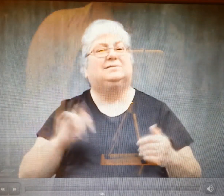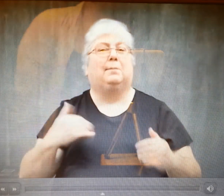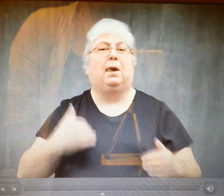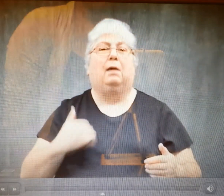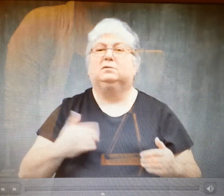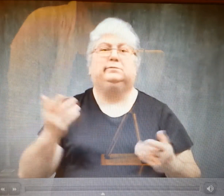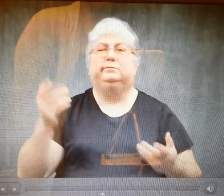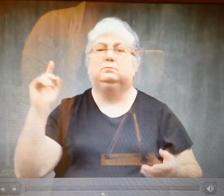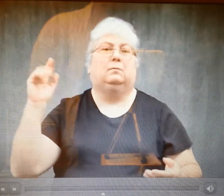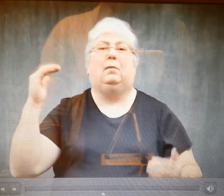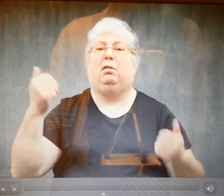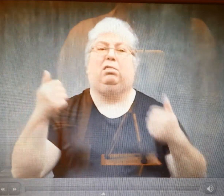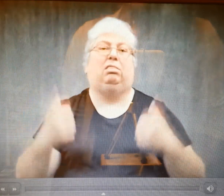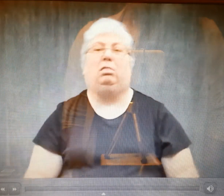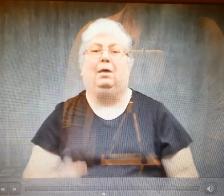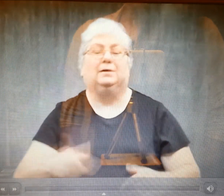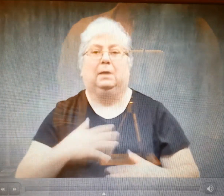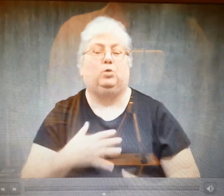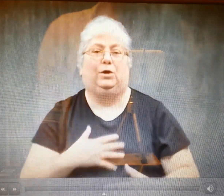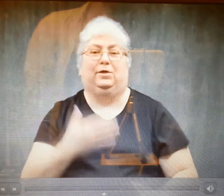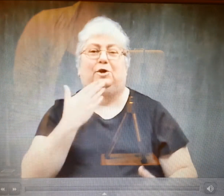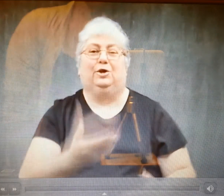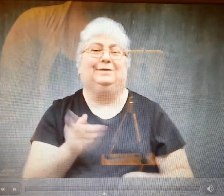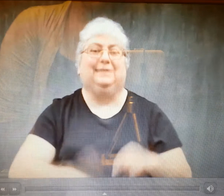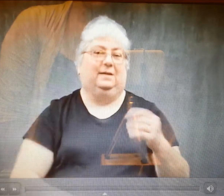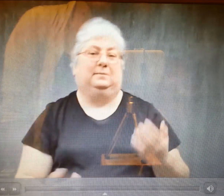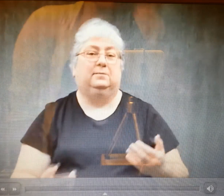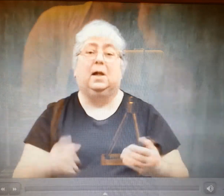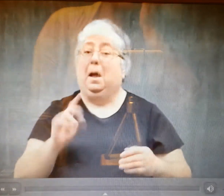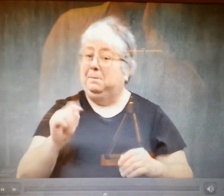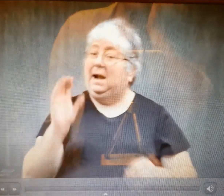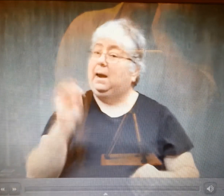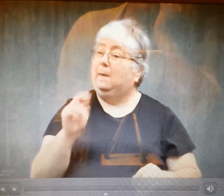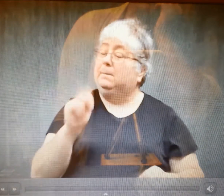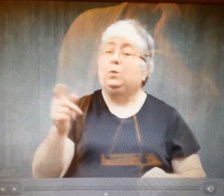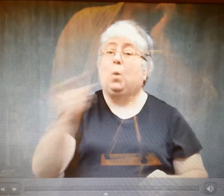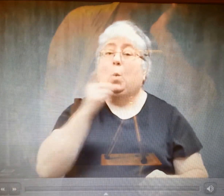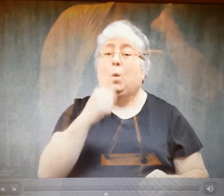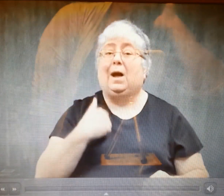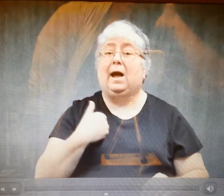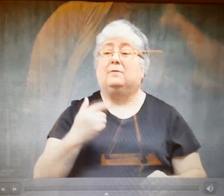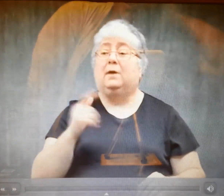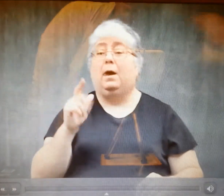People can have any number type of ailments that affect your body and that can affect the chemicals inside the body.